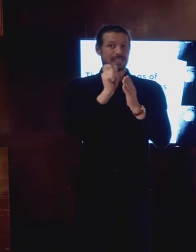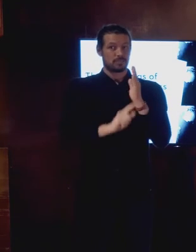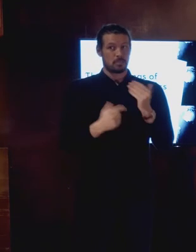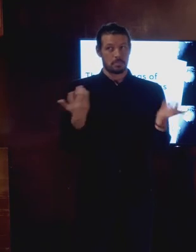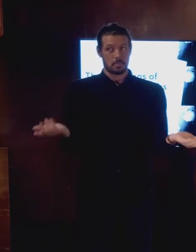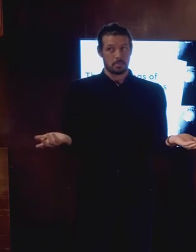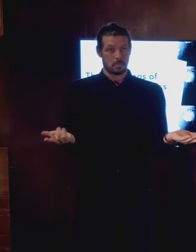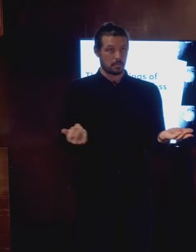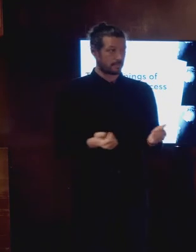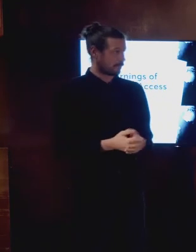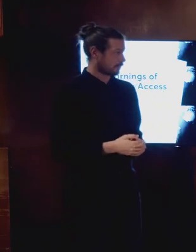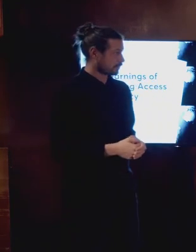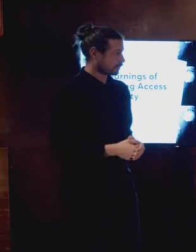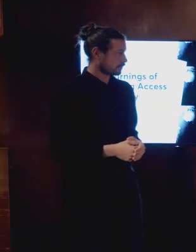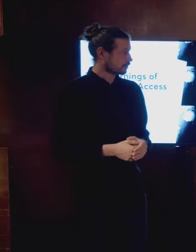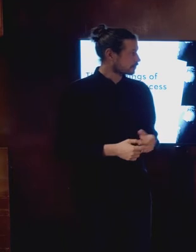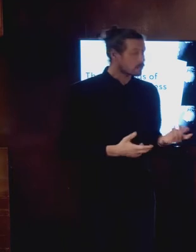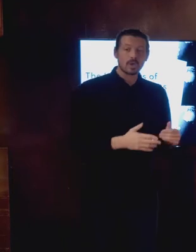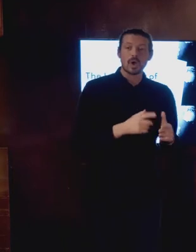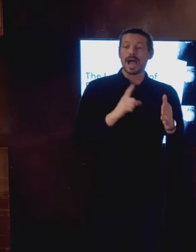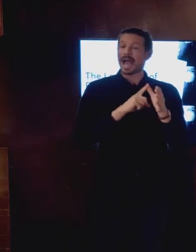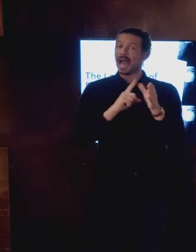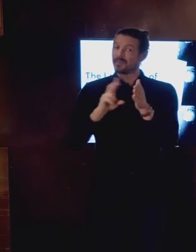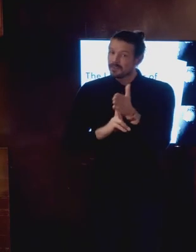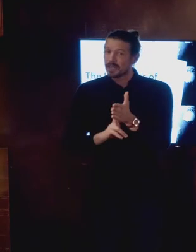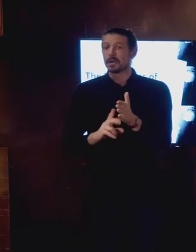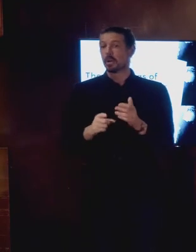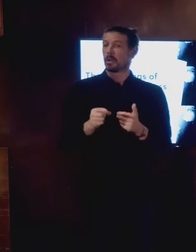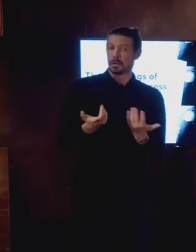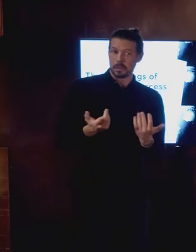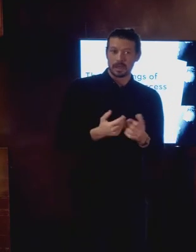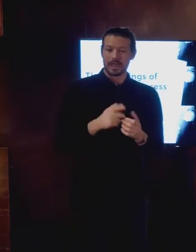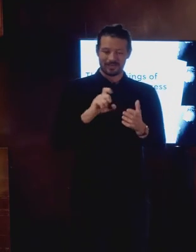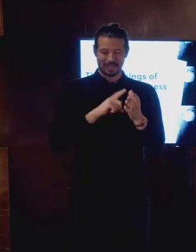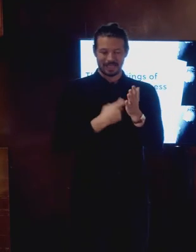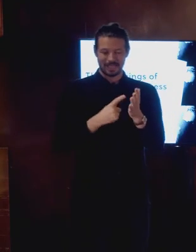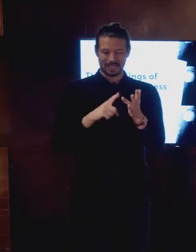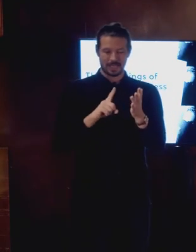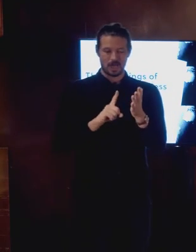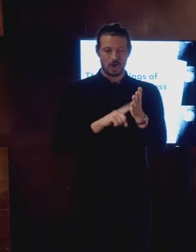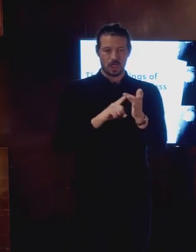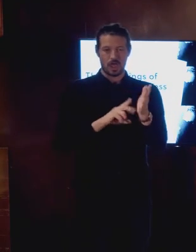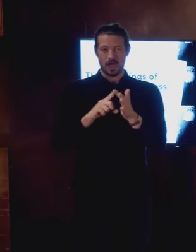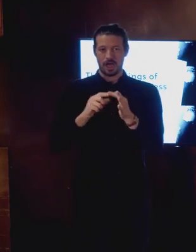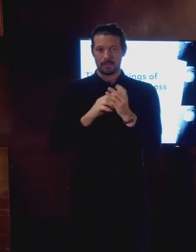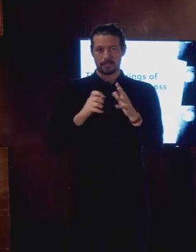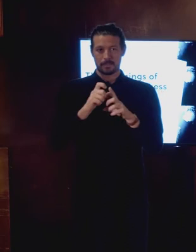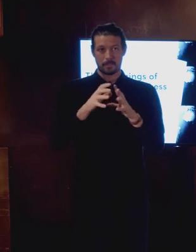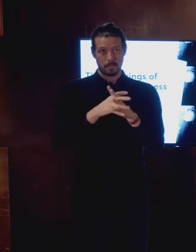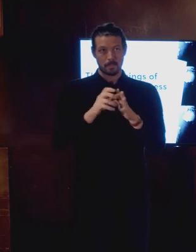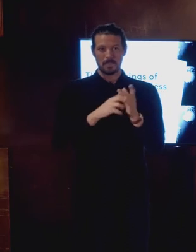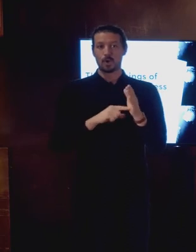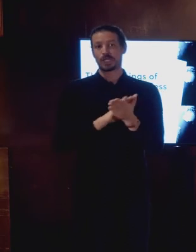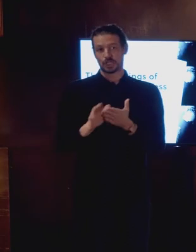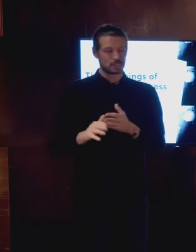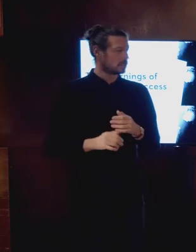of as well. So, Arts Access Victoria has the lovely Caroline. I think I'm just Bowditch. Thinking of the big theatre companies,